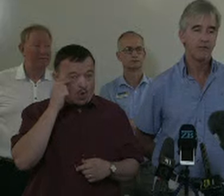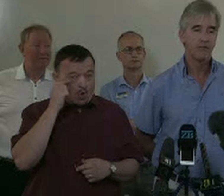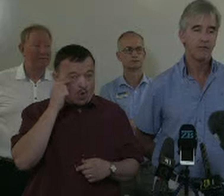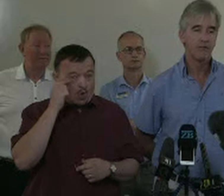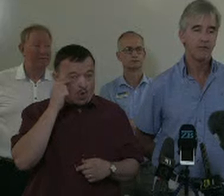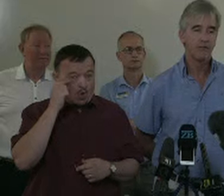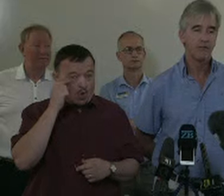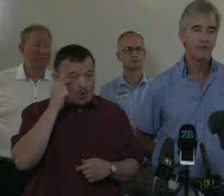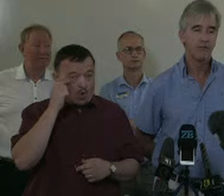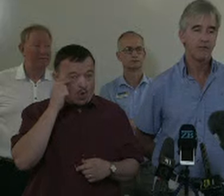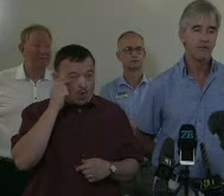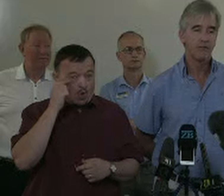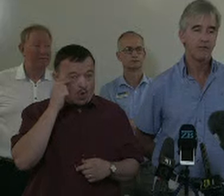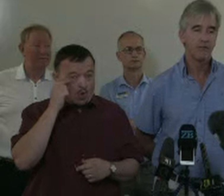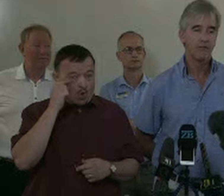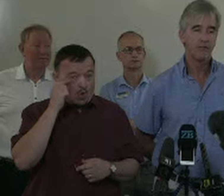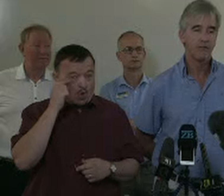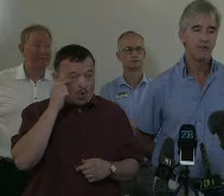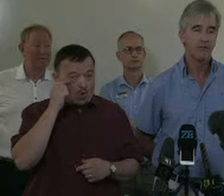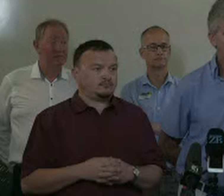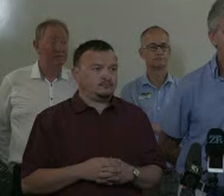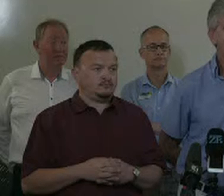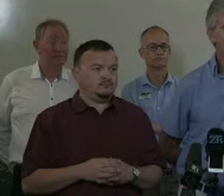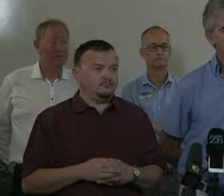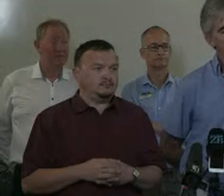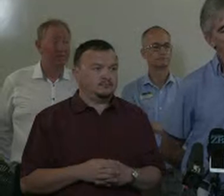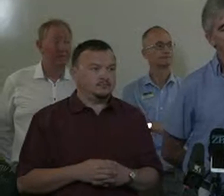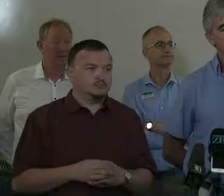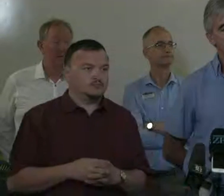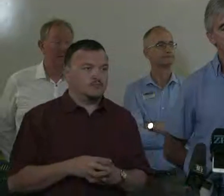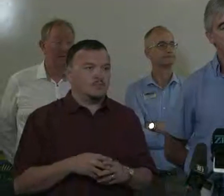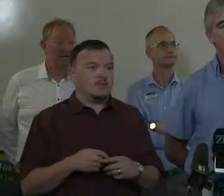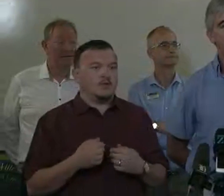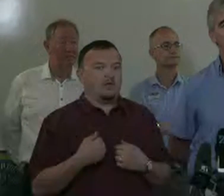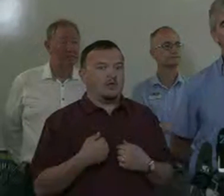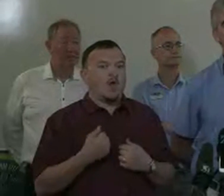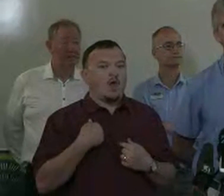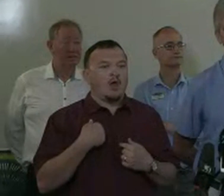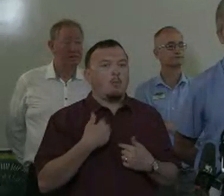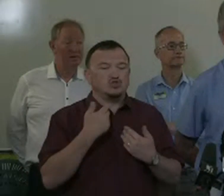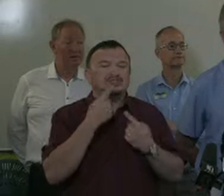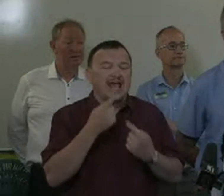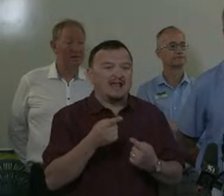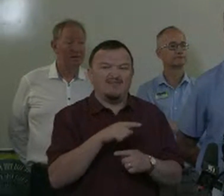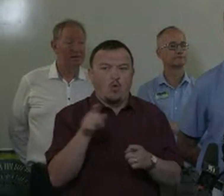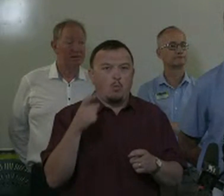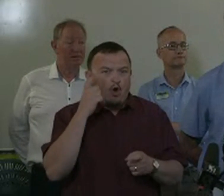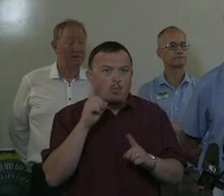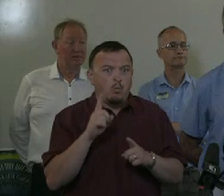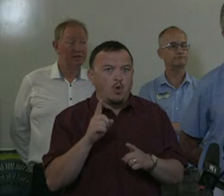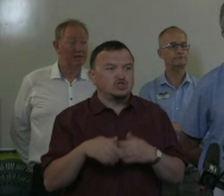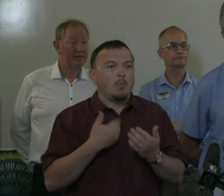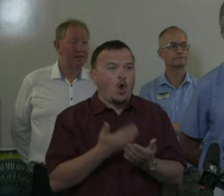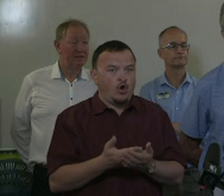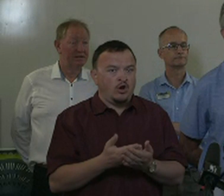close to Wakefield. I can assure anyone who is just questioning what's going on, the primary focus